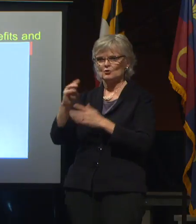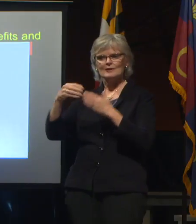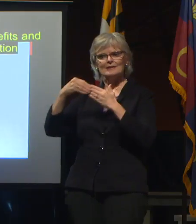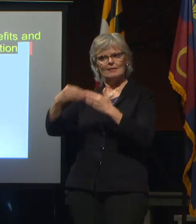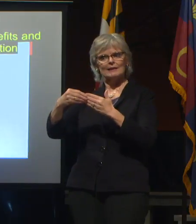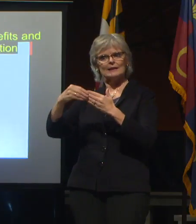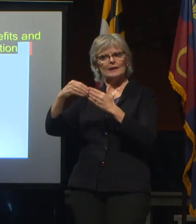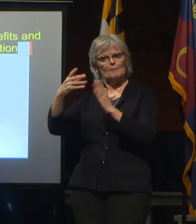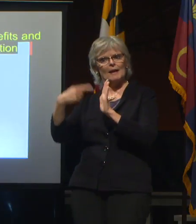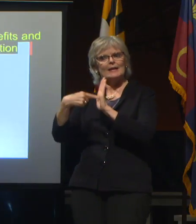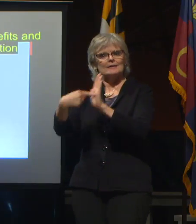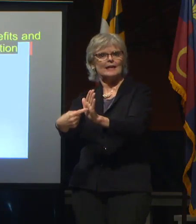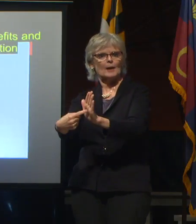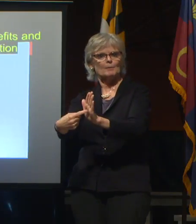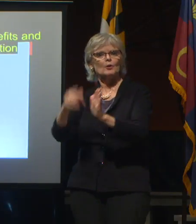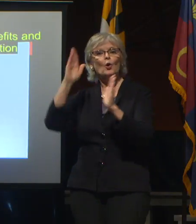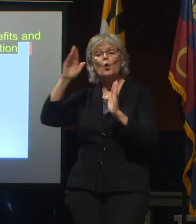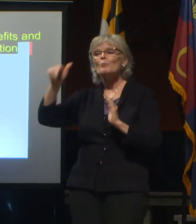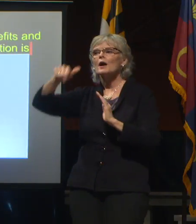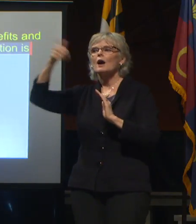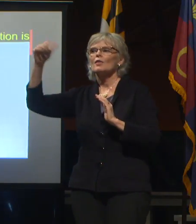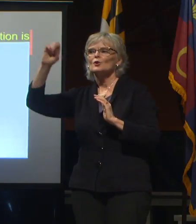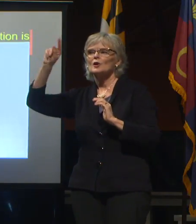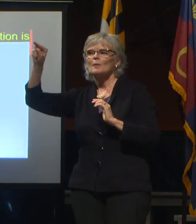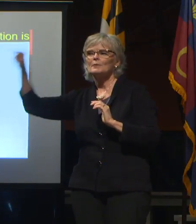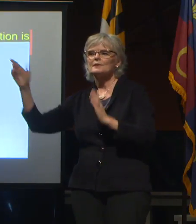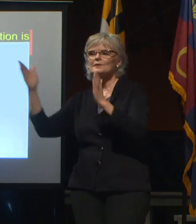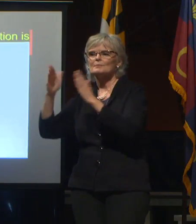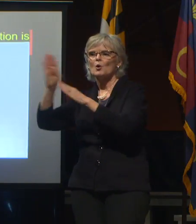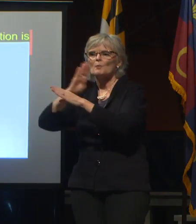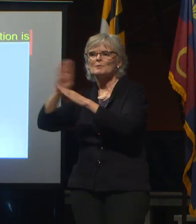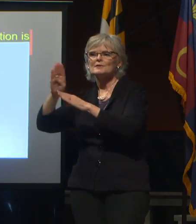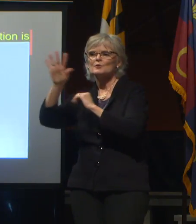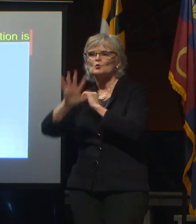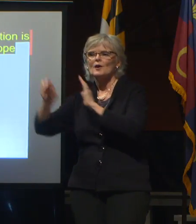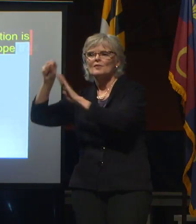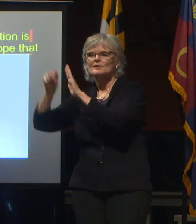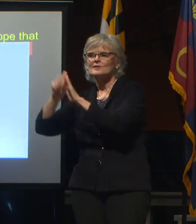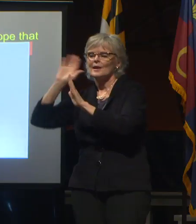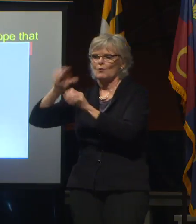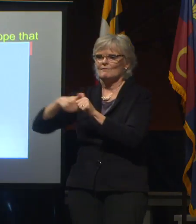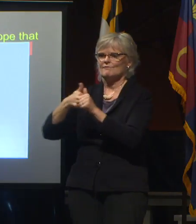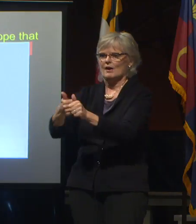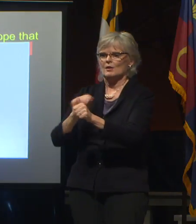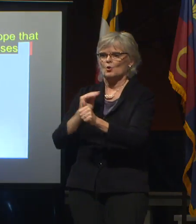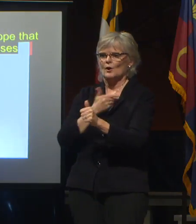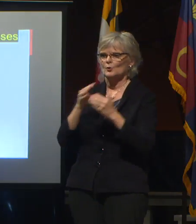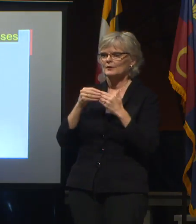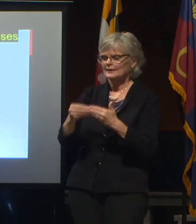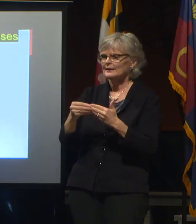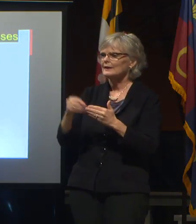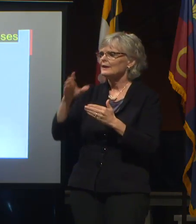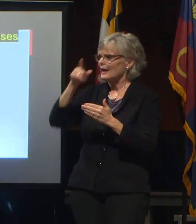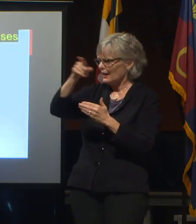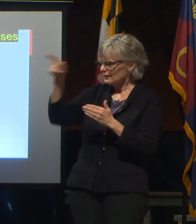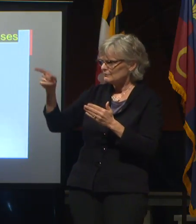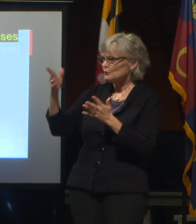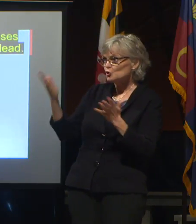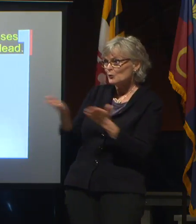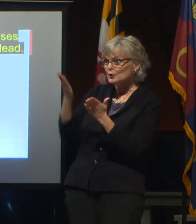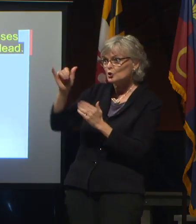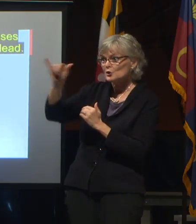example. And our hope is that other employers and small businesses throughout the state will follow our lead. And to encourage that to